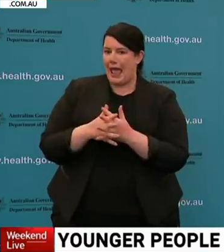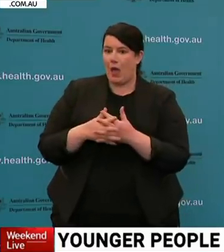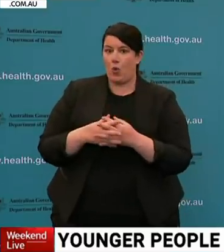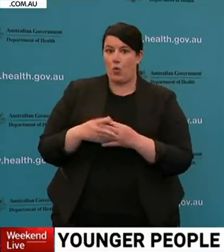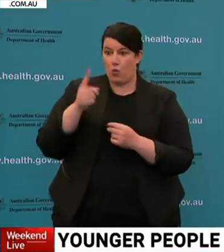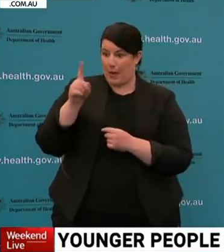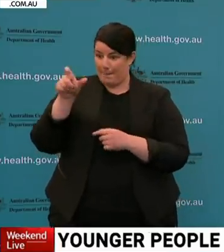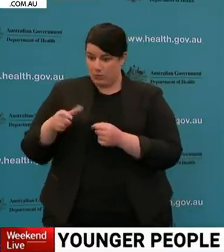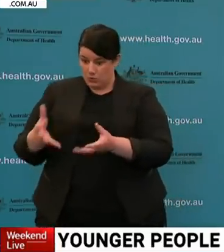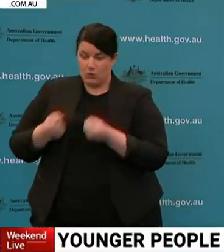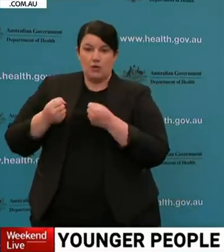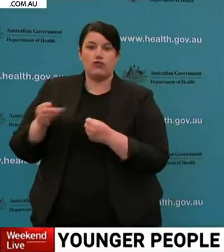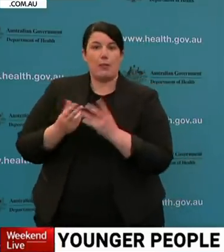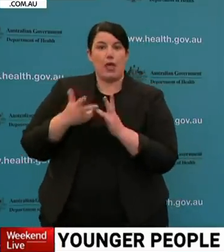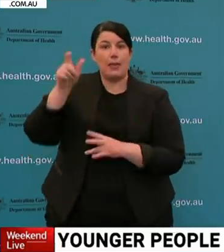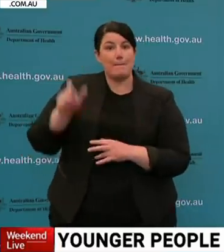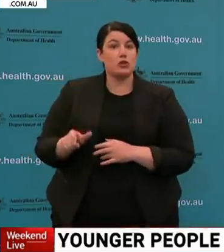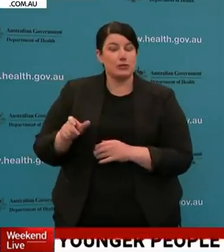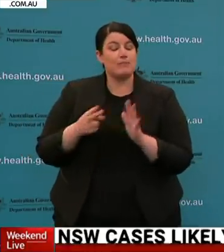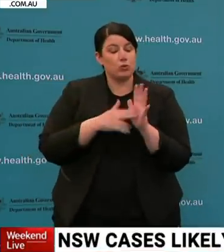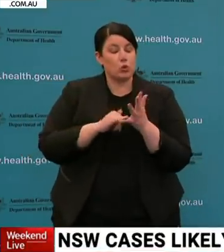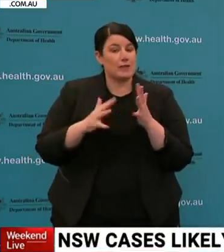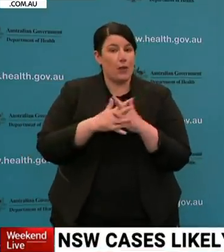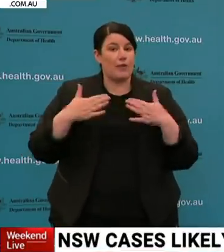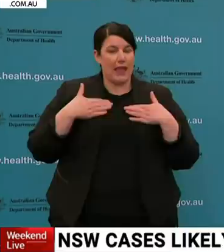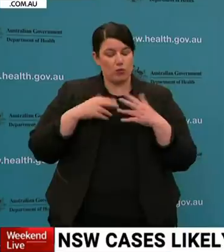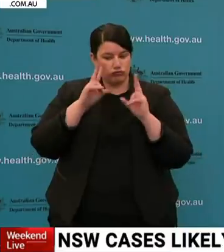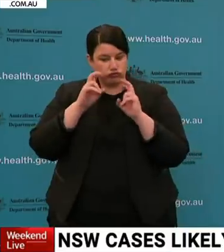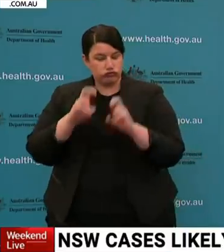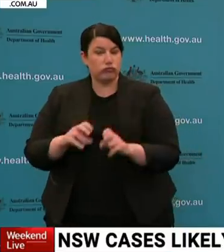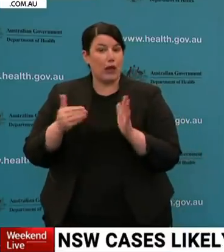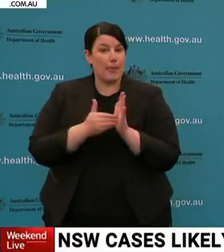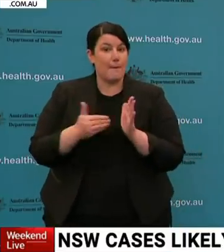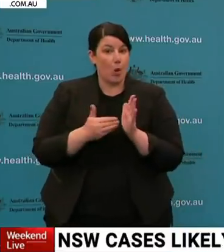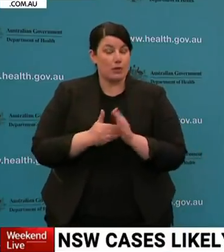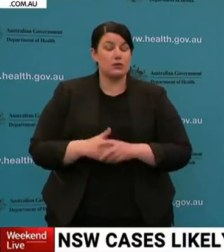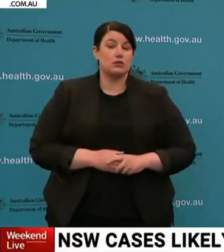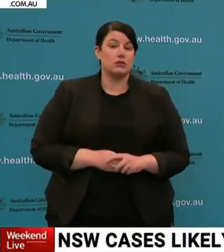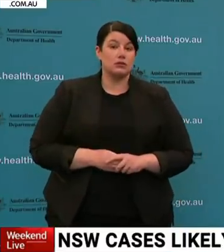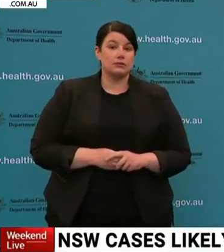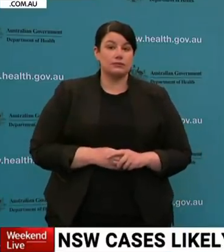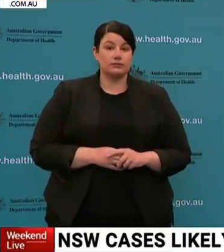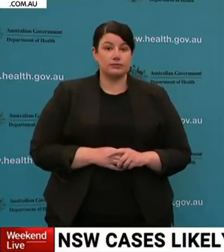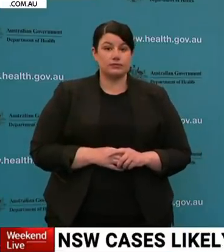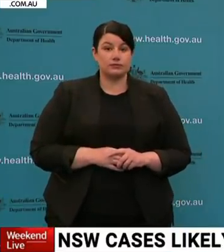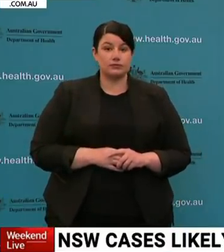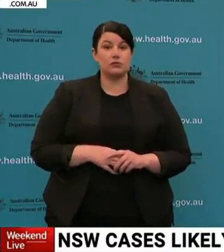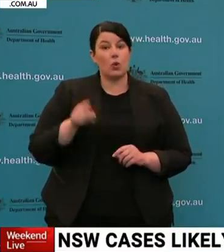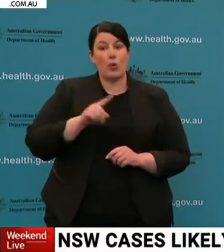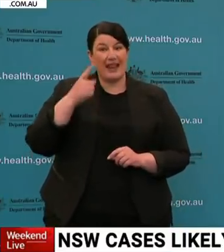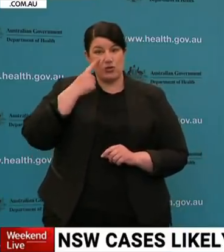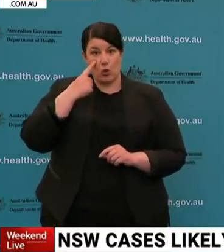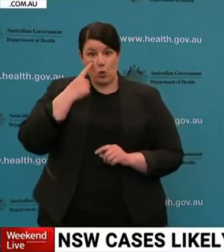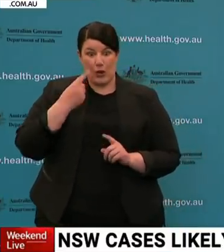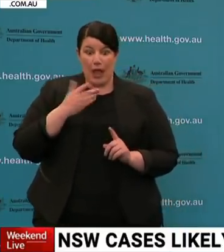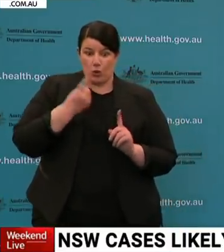from one person to another, and that's something that New South Wales Health is investigating. What they do in that situation is look for upstream contacts, so